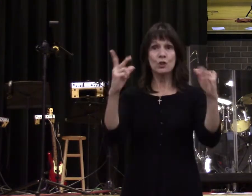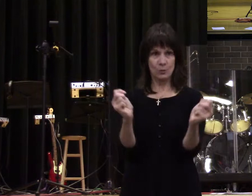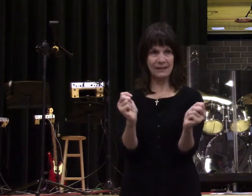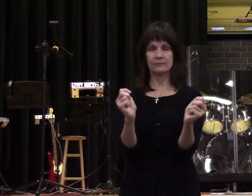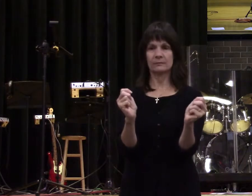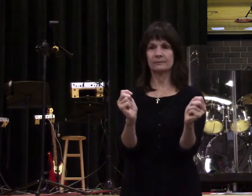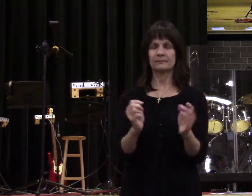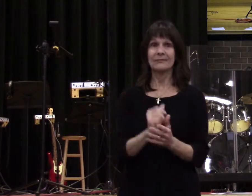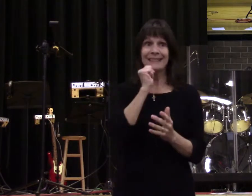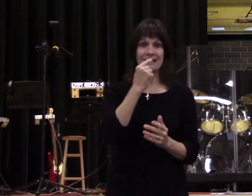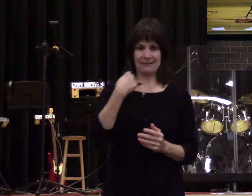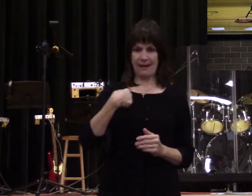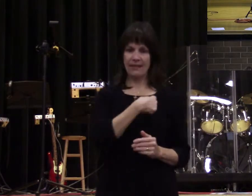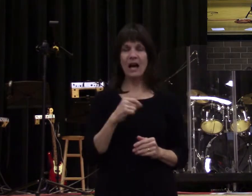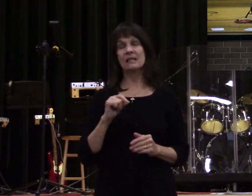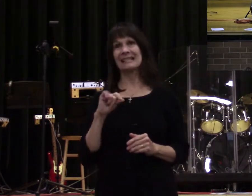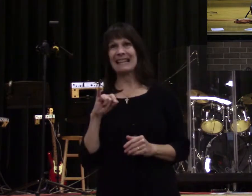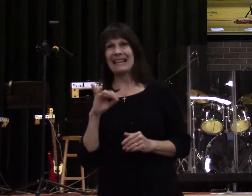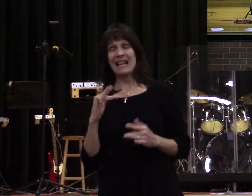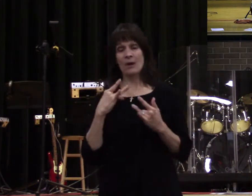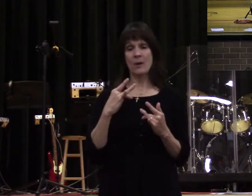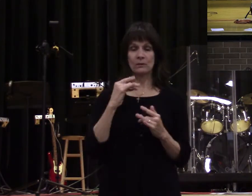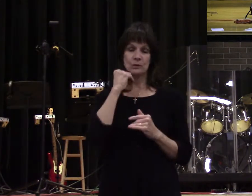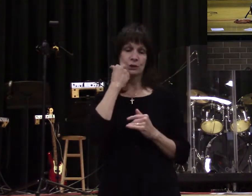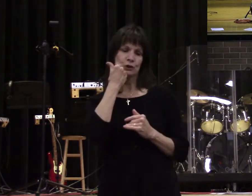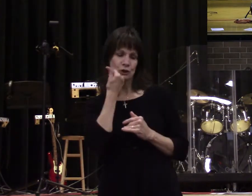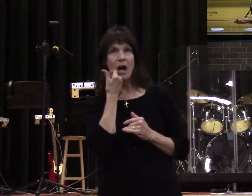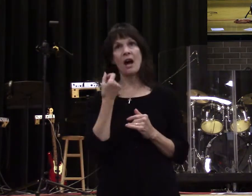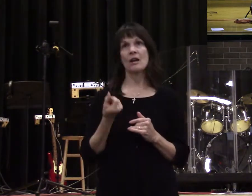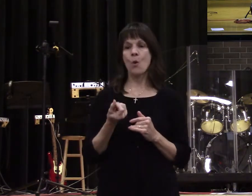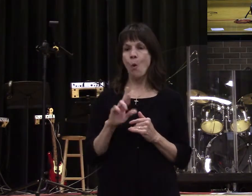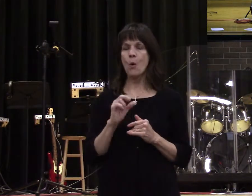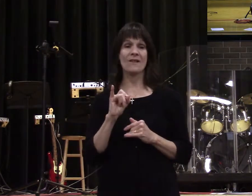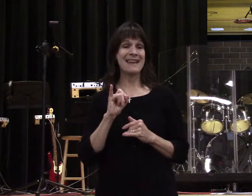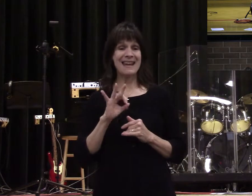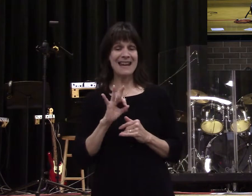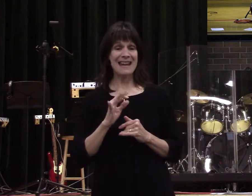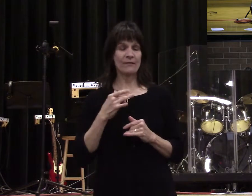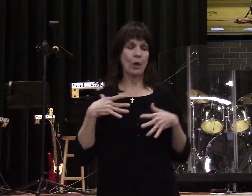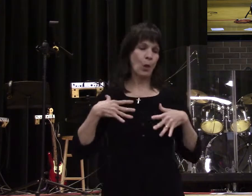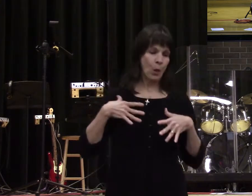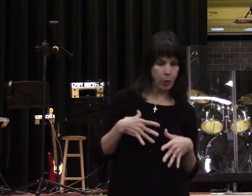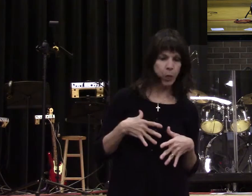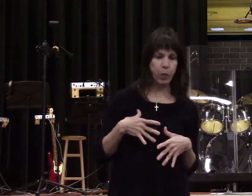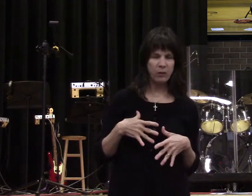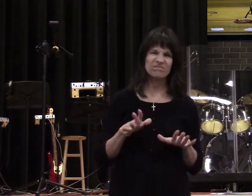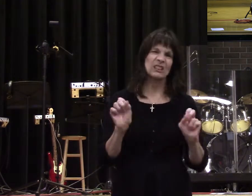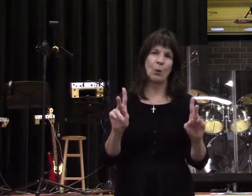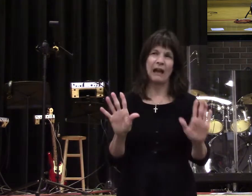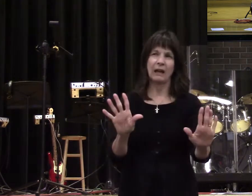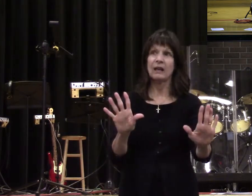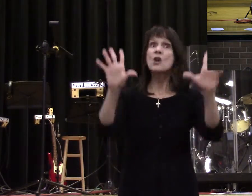a good work in you, if you're just so overwhelmed, then give a shout. No, it doesn't say that, does it? It says shout. It says come with